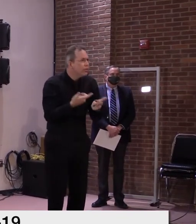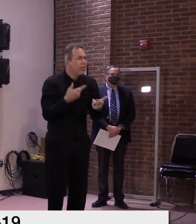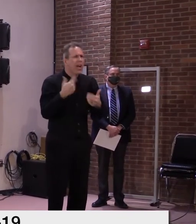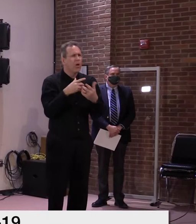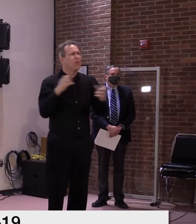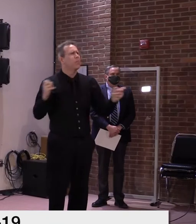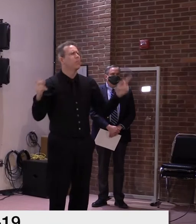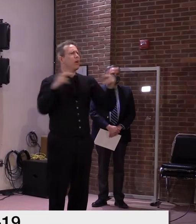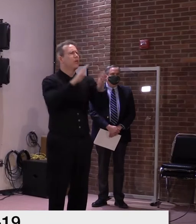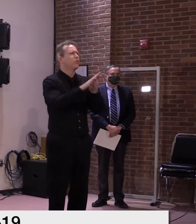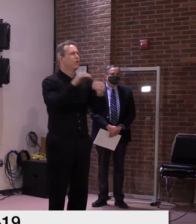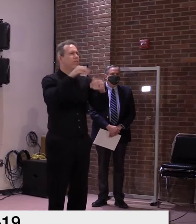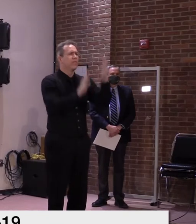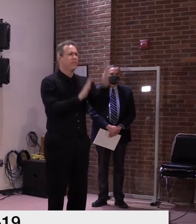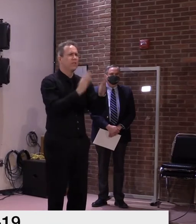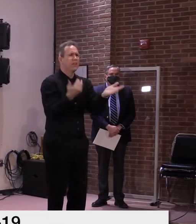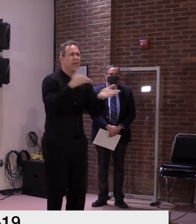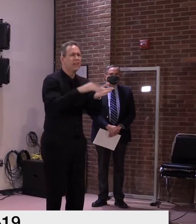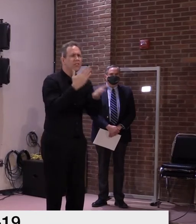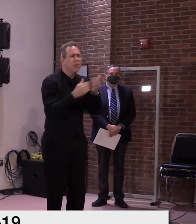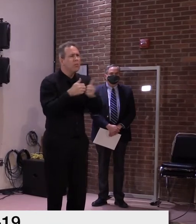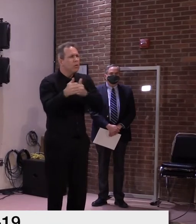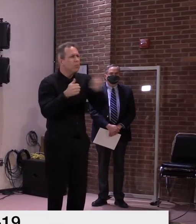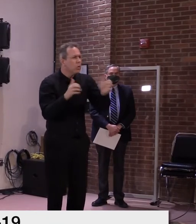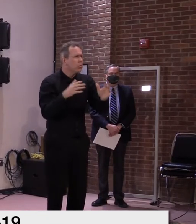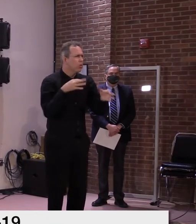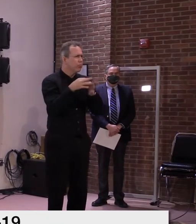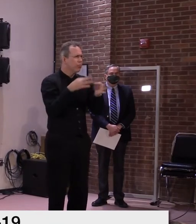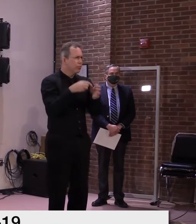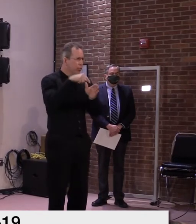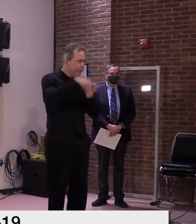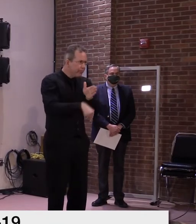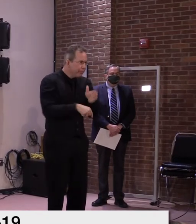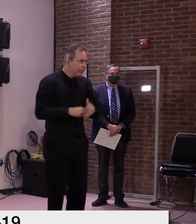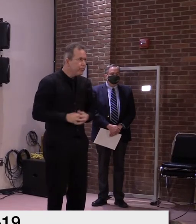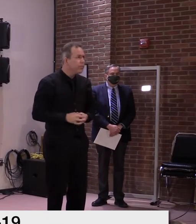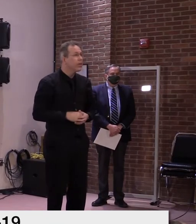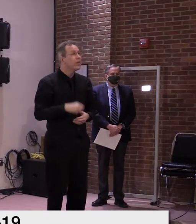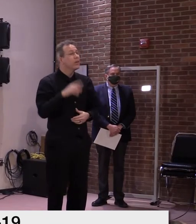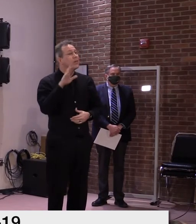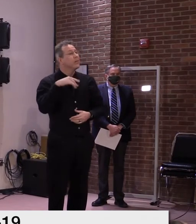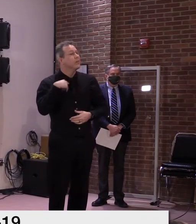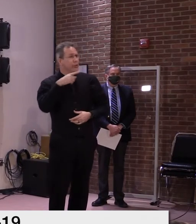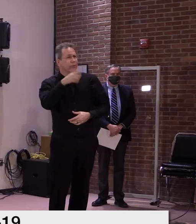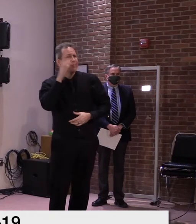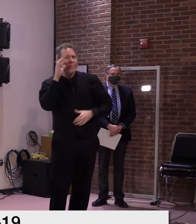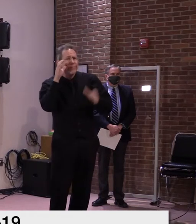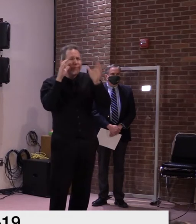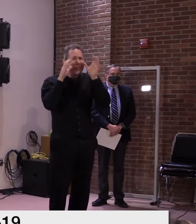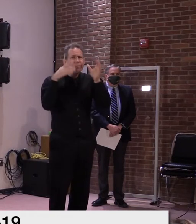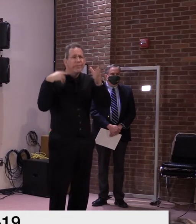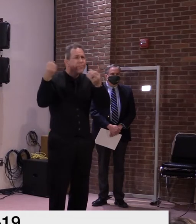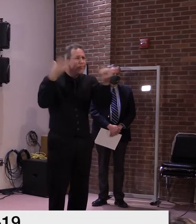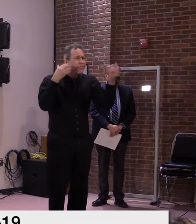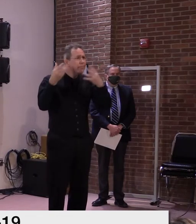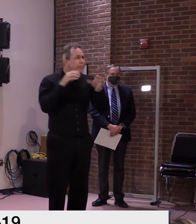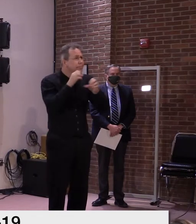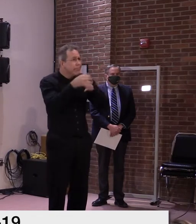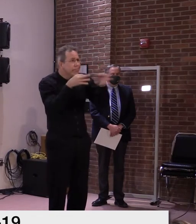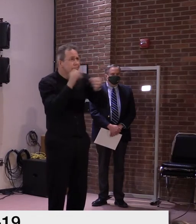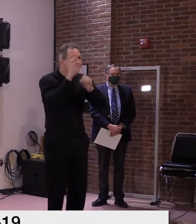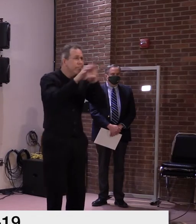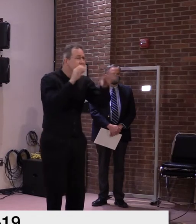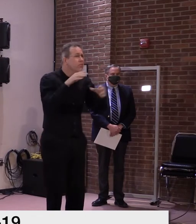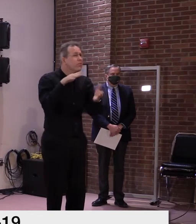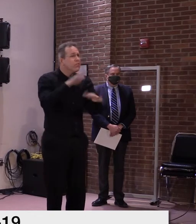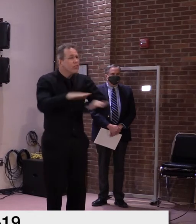you've heard from us and pediatricians before, is that kids are not okay. And we're going to talk about some of the